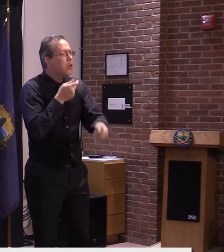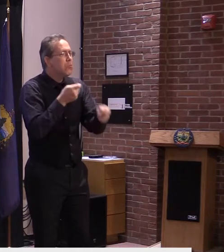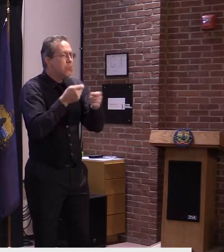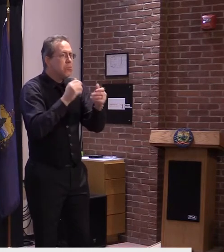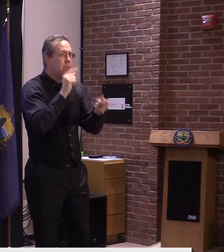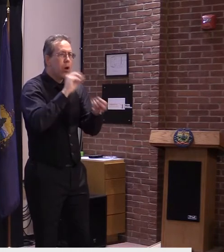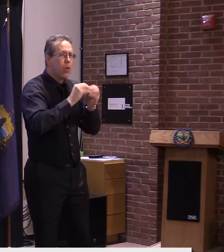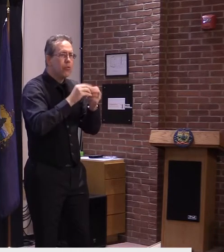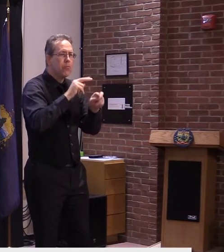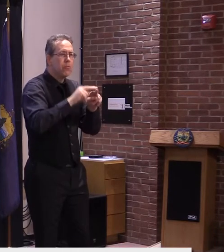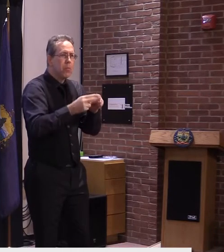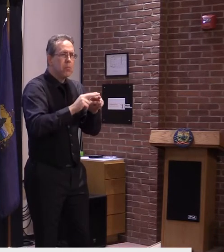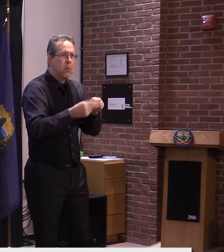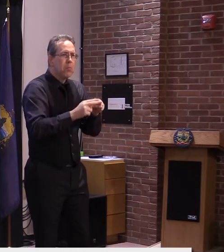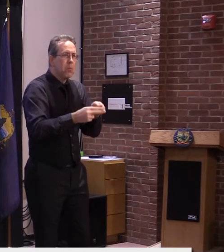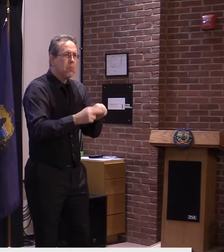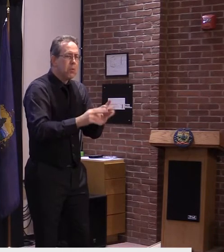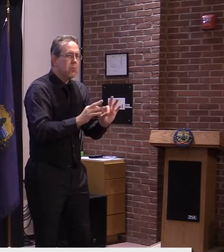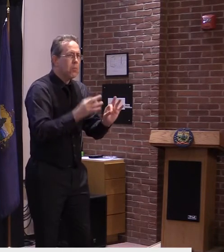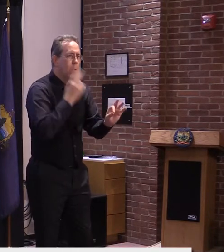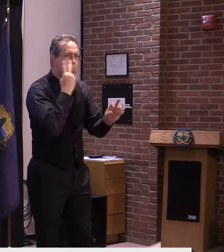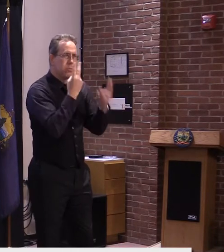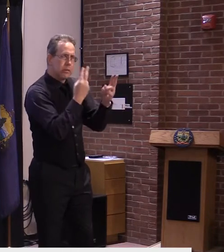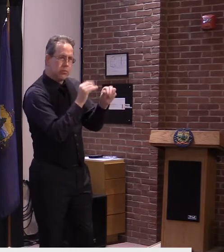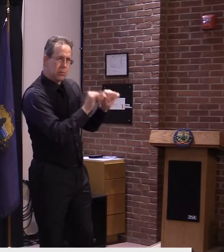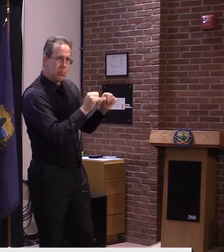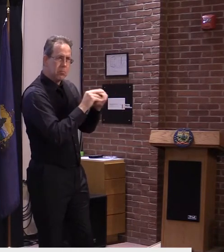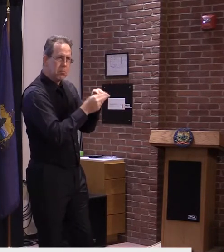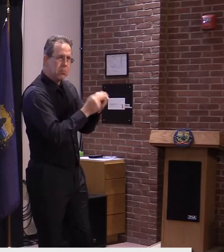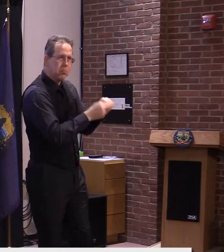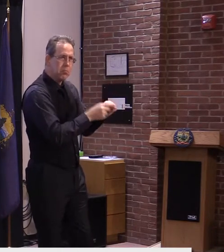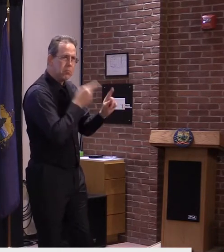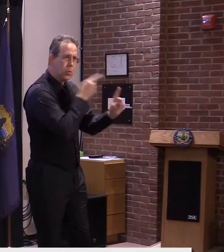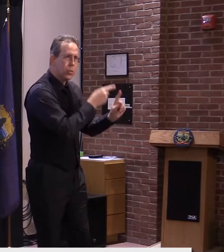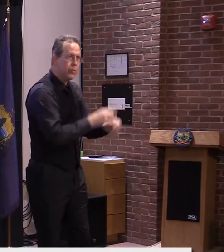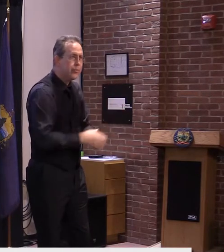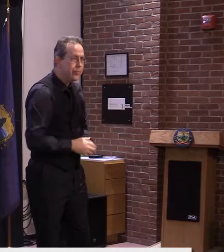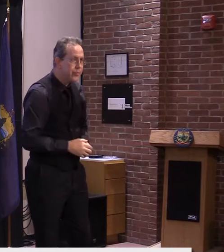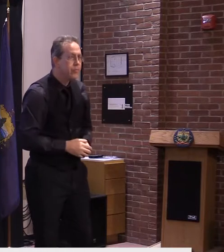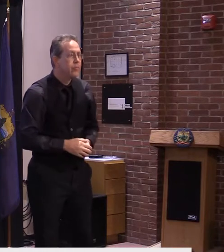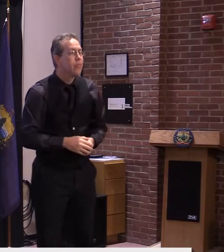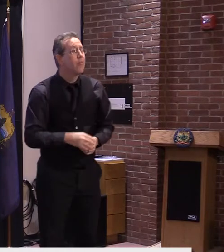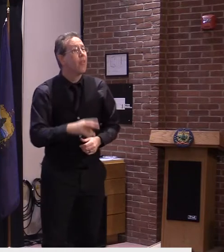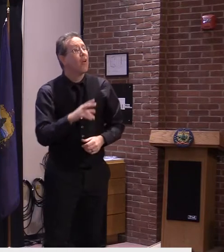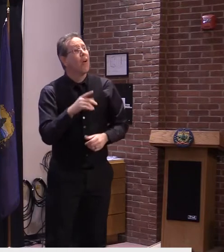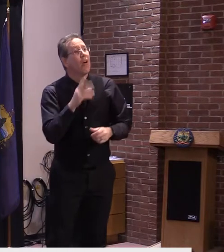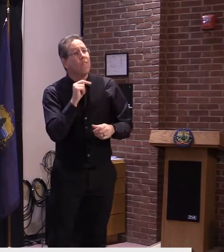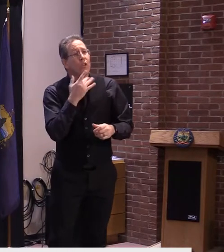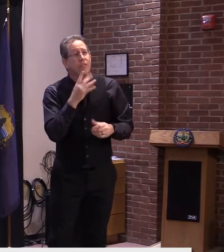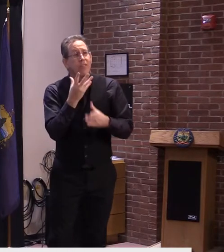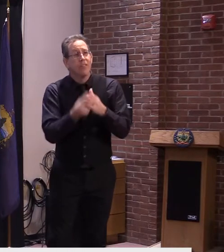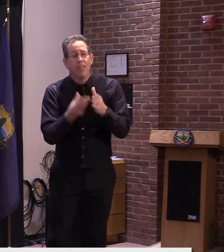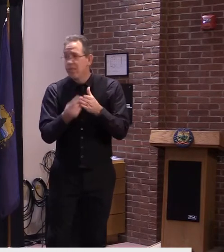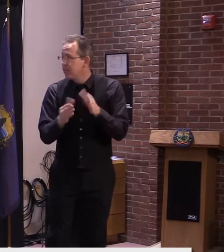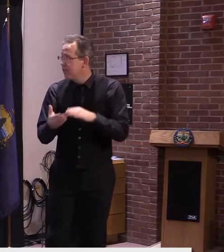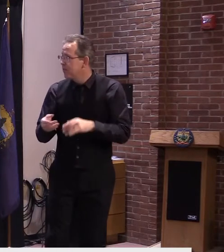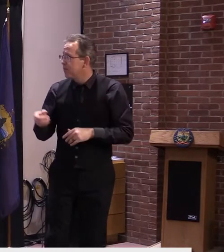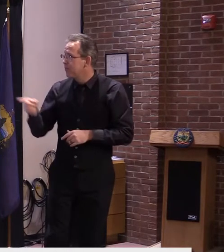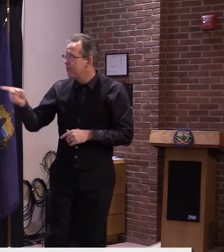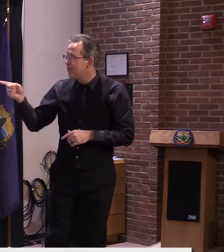that throughout the month. And of course, we also fortunately expect the fatality rates to decrease as well, as you'll see on the next